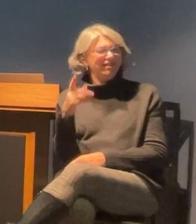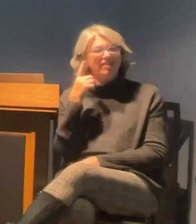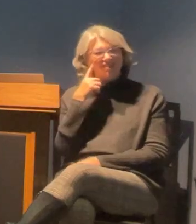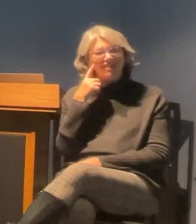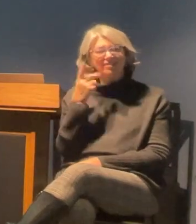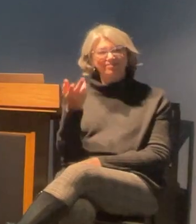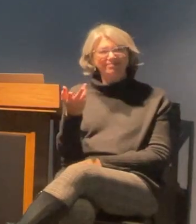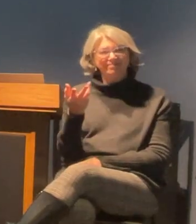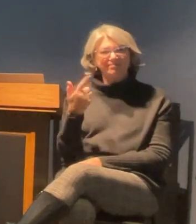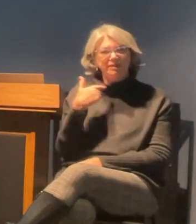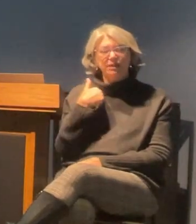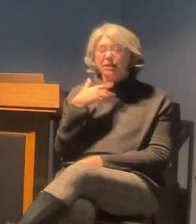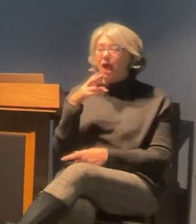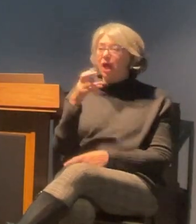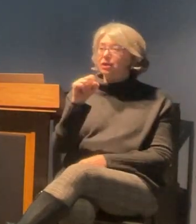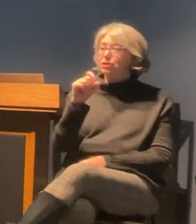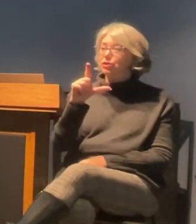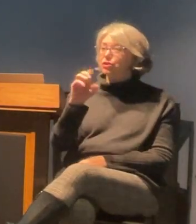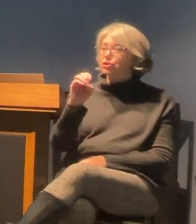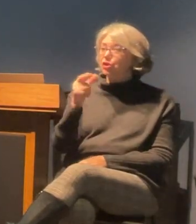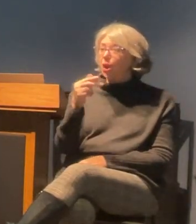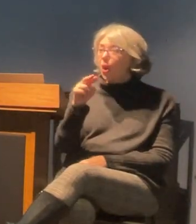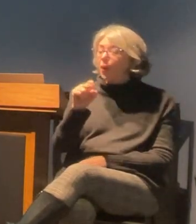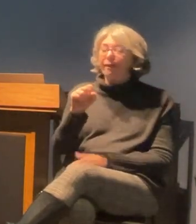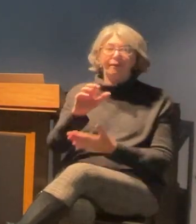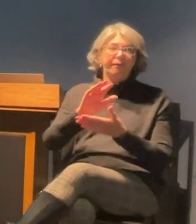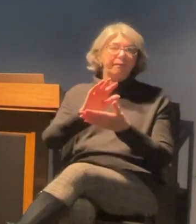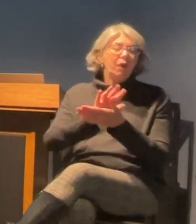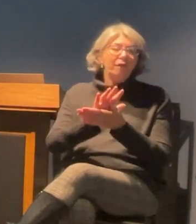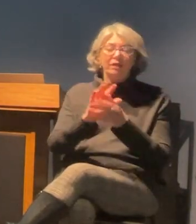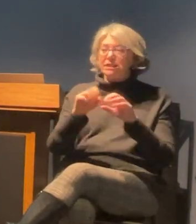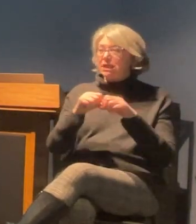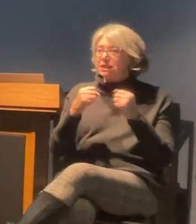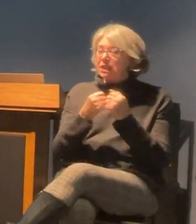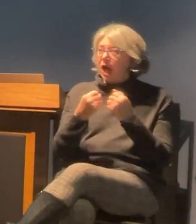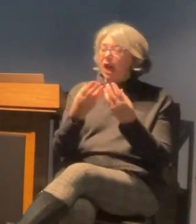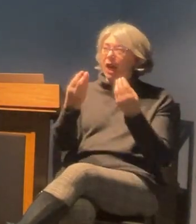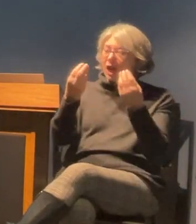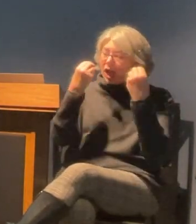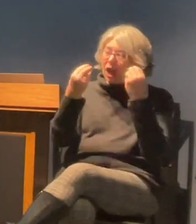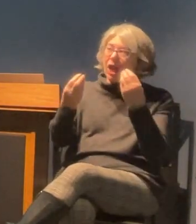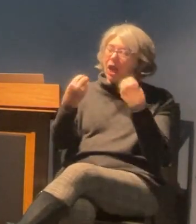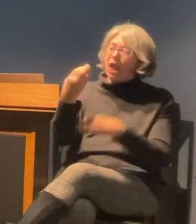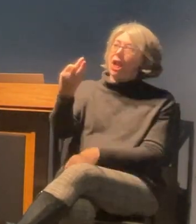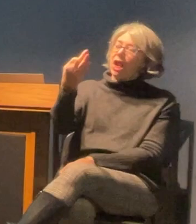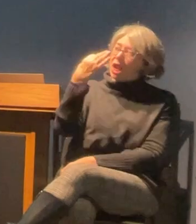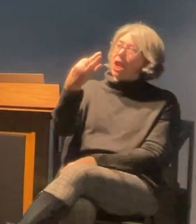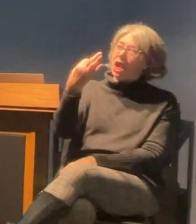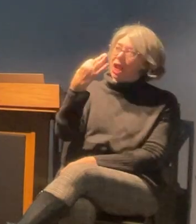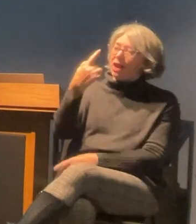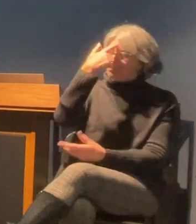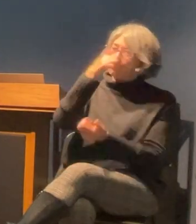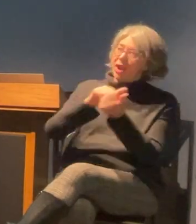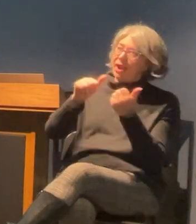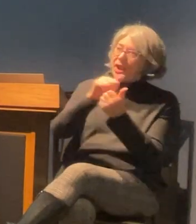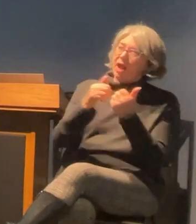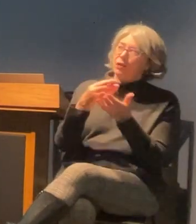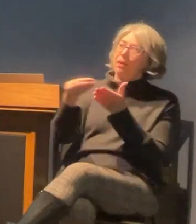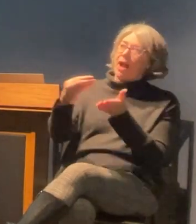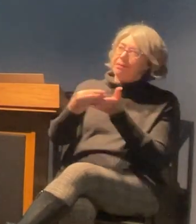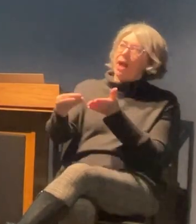those slogans in movies and in just society that we've been brainwashed to consume, to